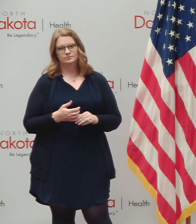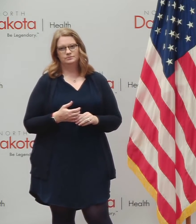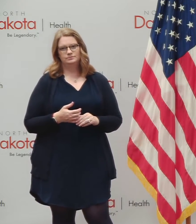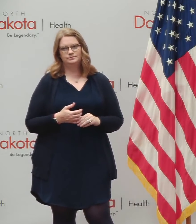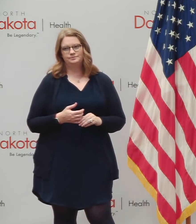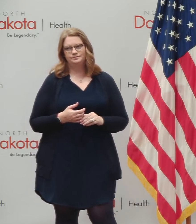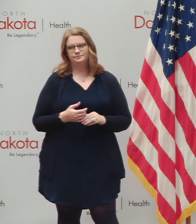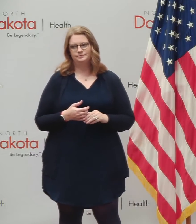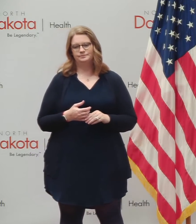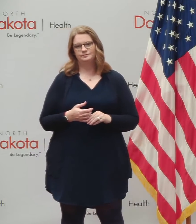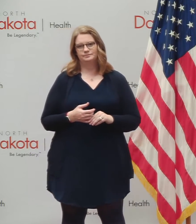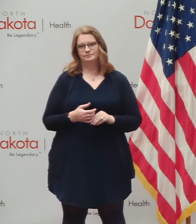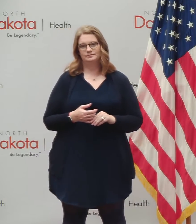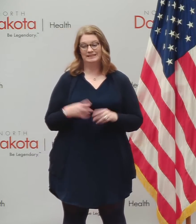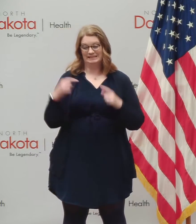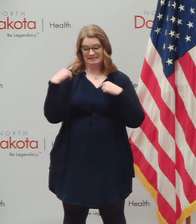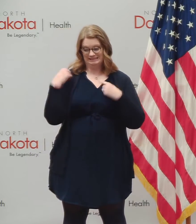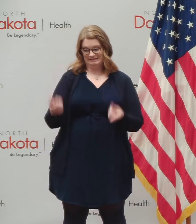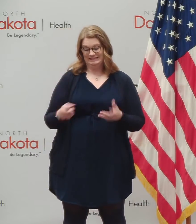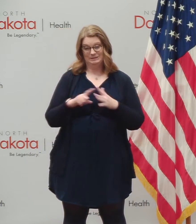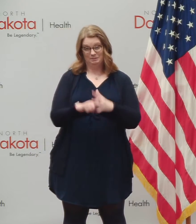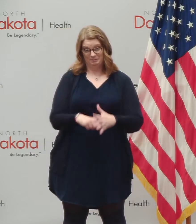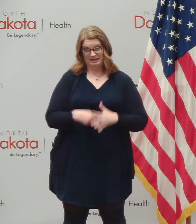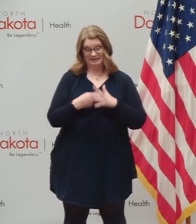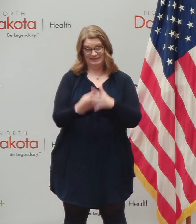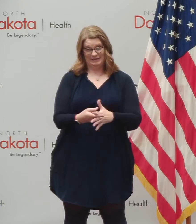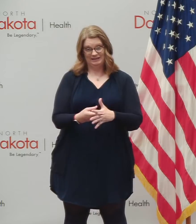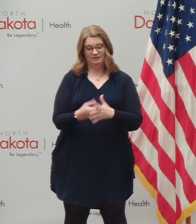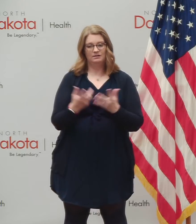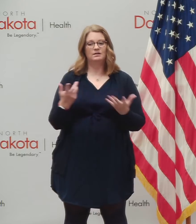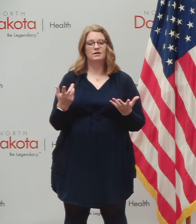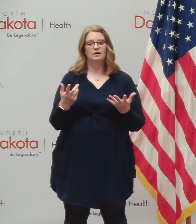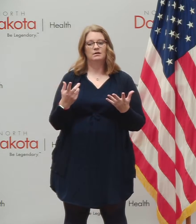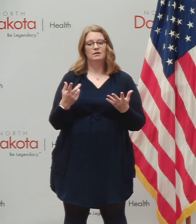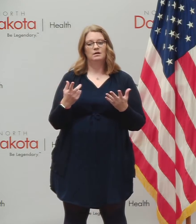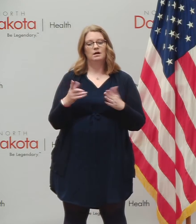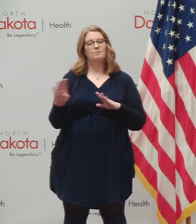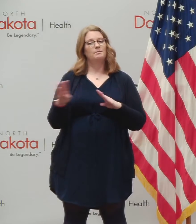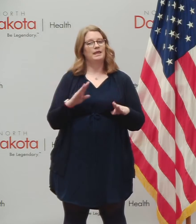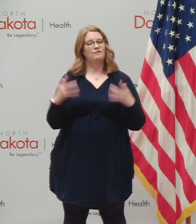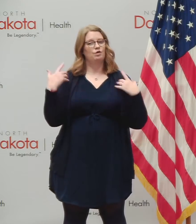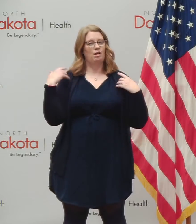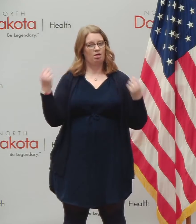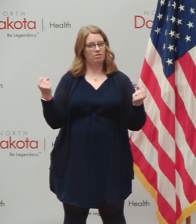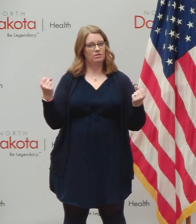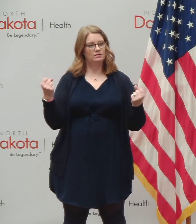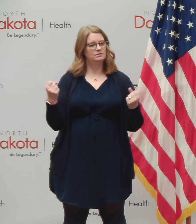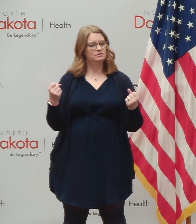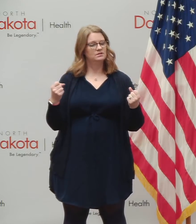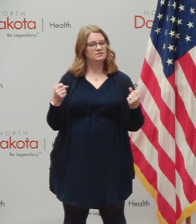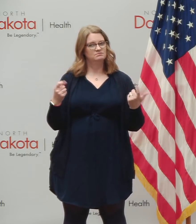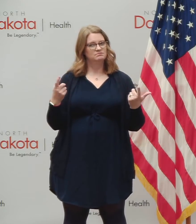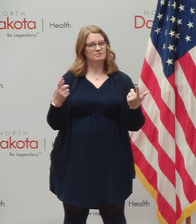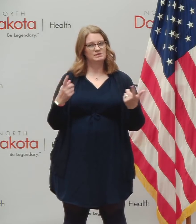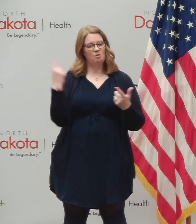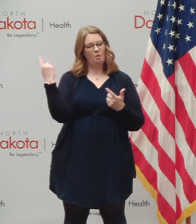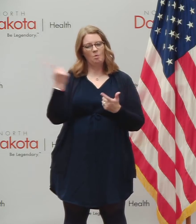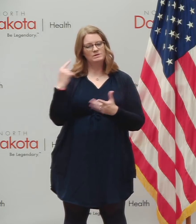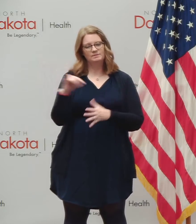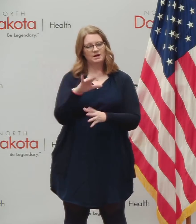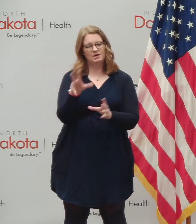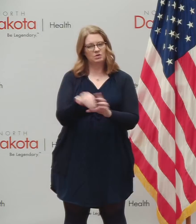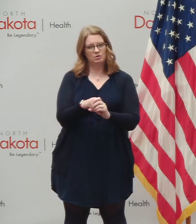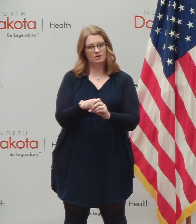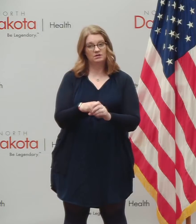As we have since the very beginning included an update on behavioral health as part of these briefings because we know